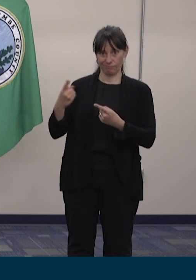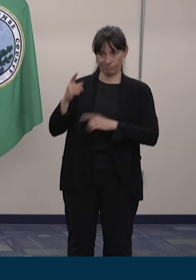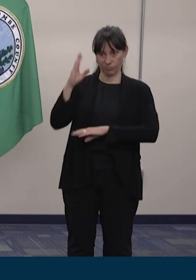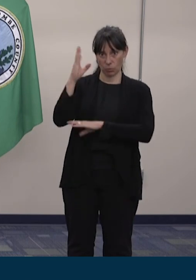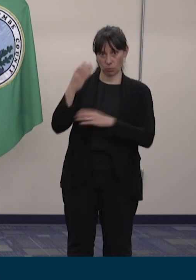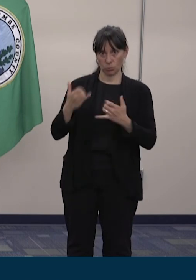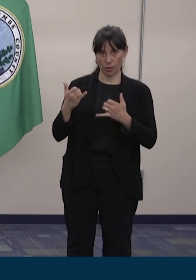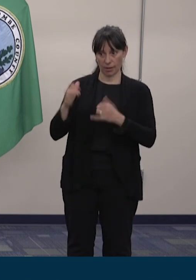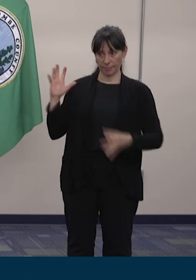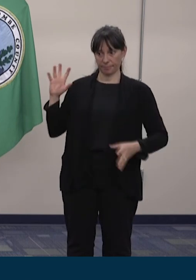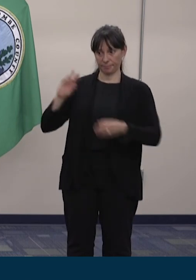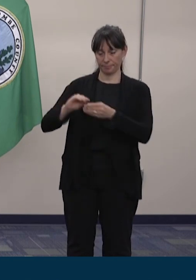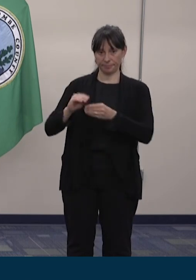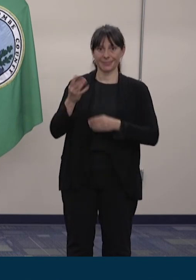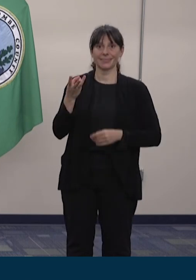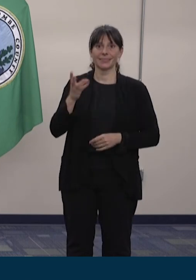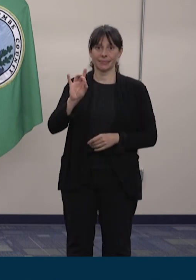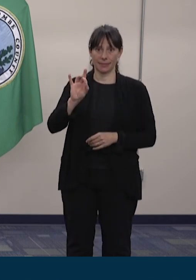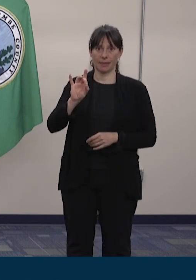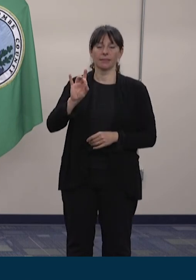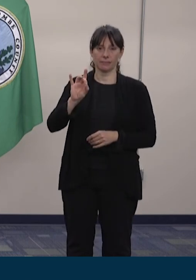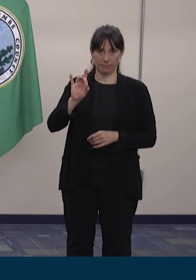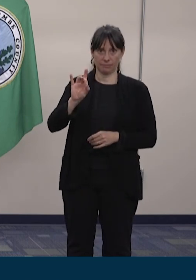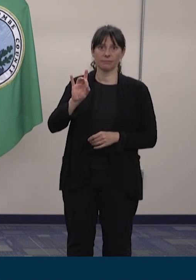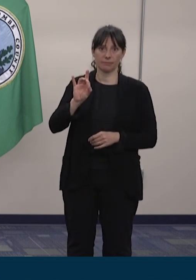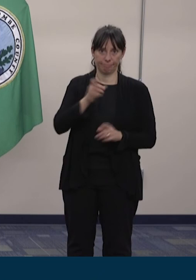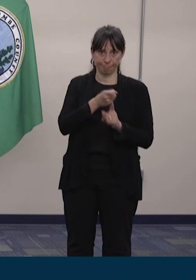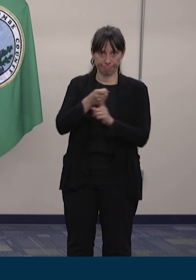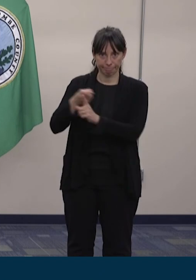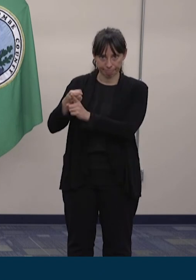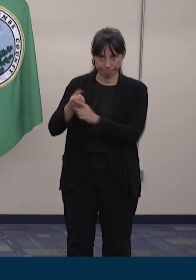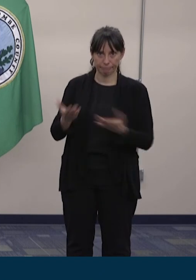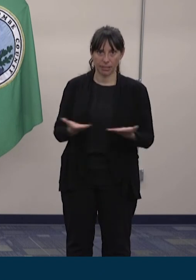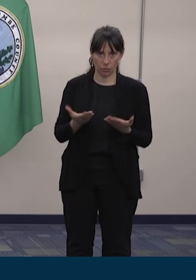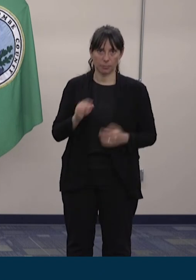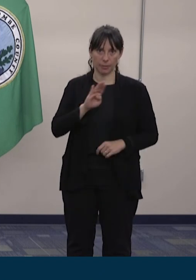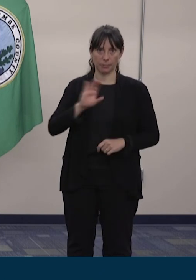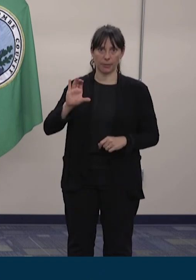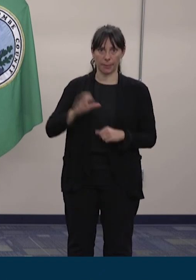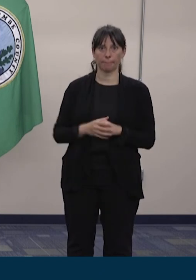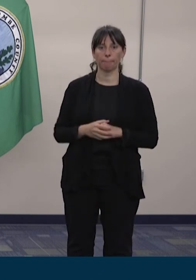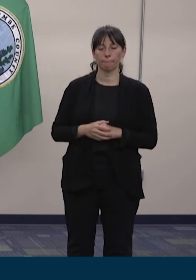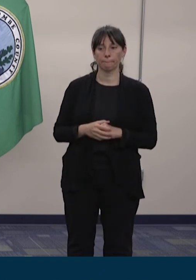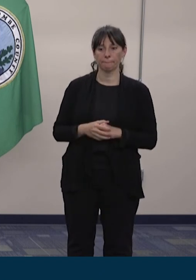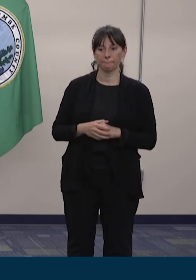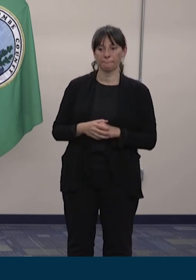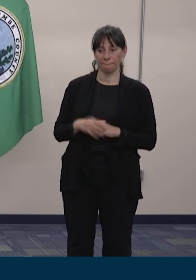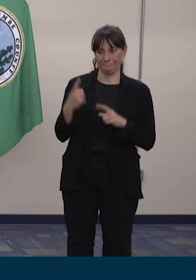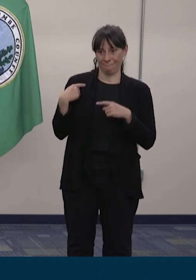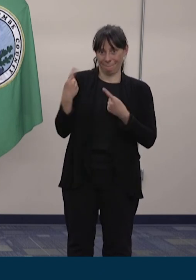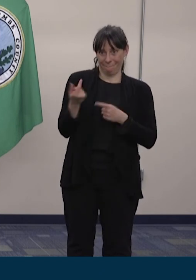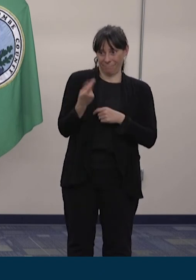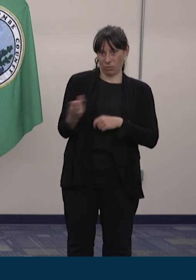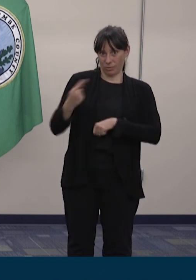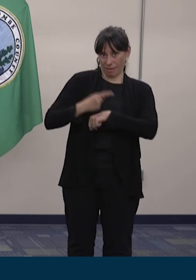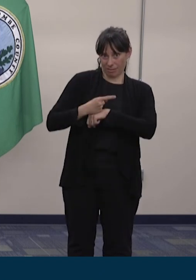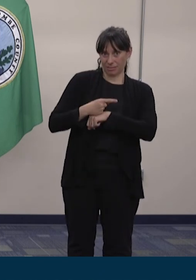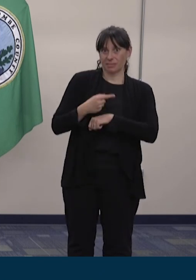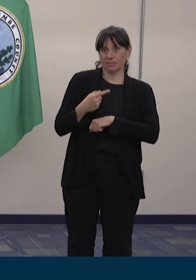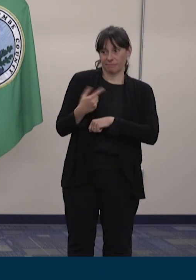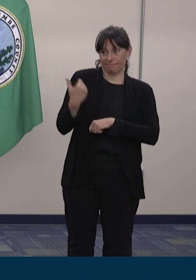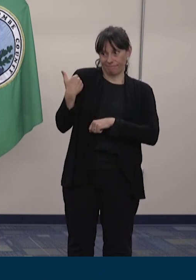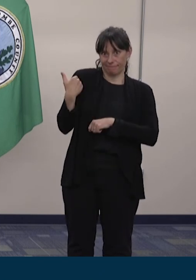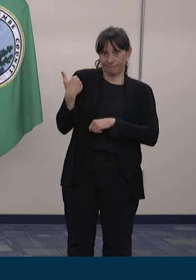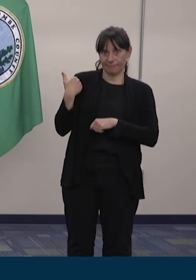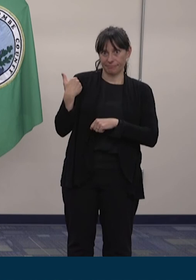de laboratorio por el COVID-19 en residentes de Buncombe. Since we last spoke, Desde que we announced an hablamos, additional se ha fatality añadido una associated